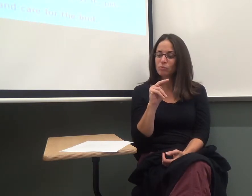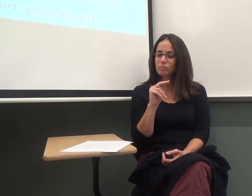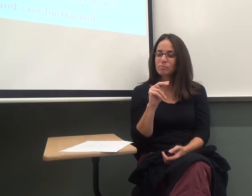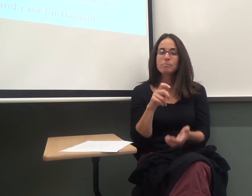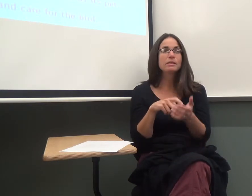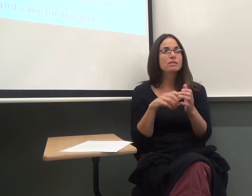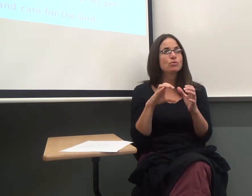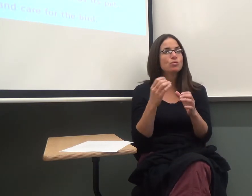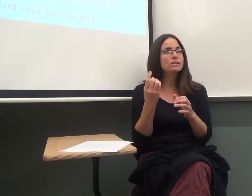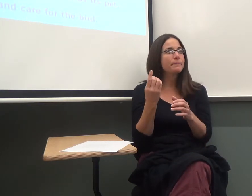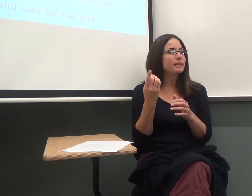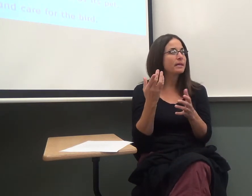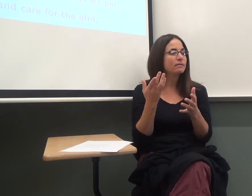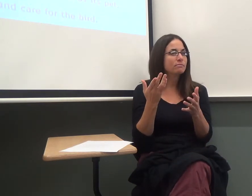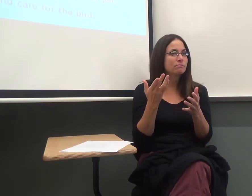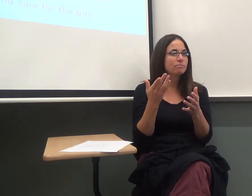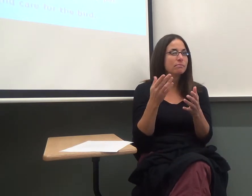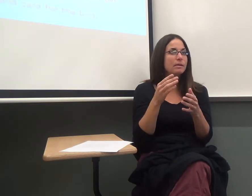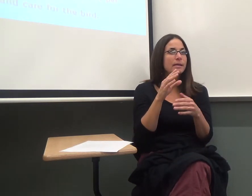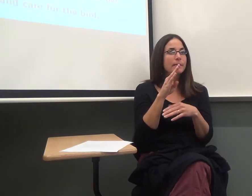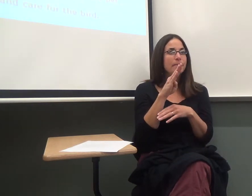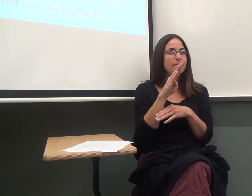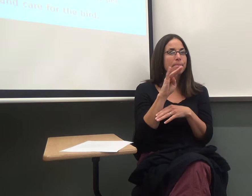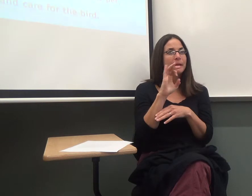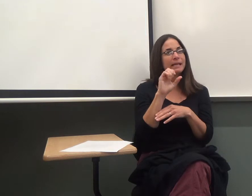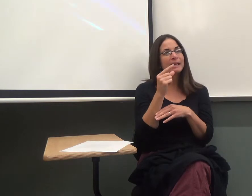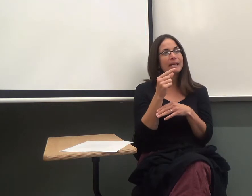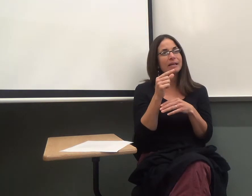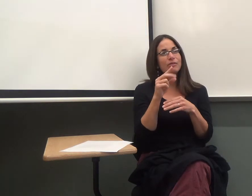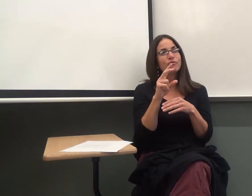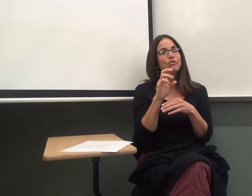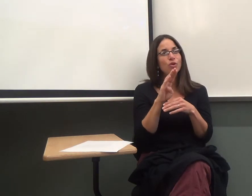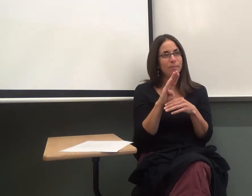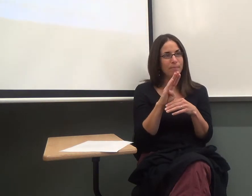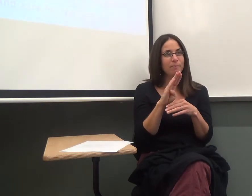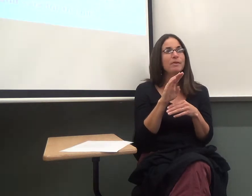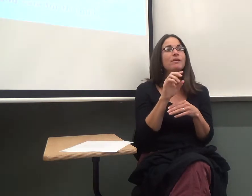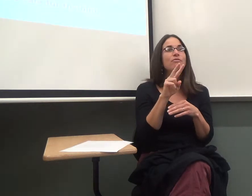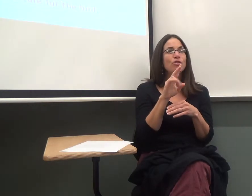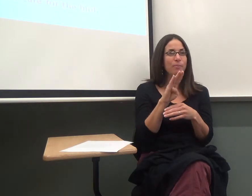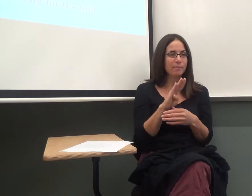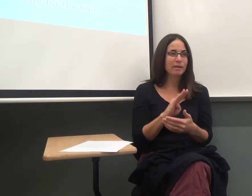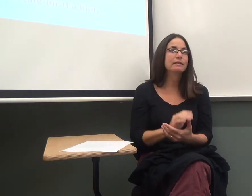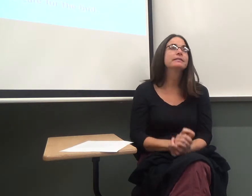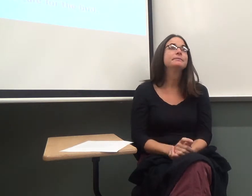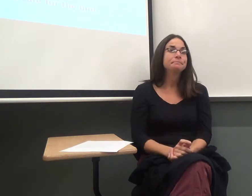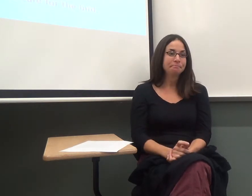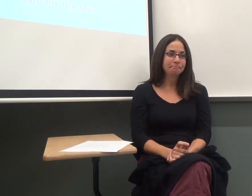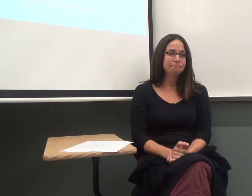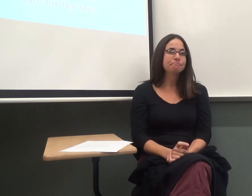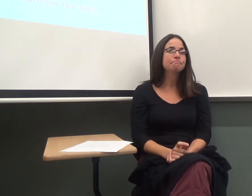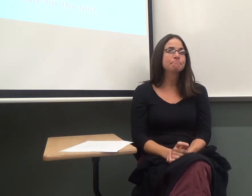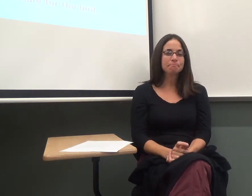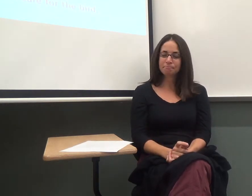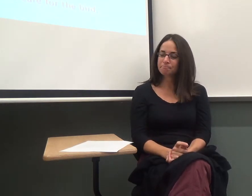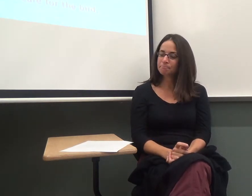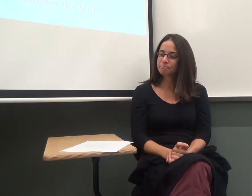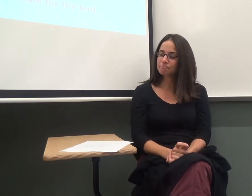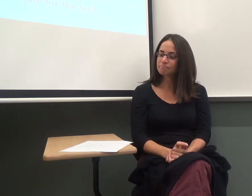it? It's being, it is. Verb, write these down on your papers now. There, it's gonna be a good study guide for